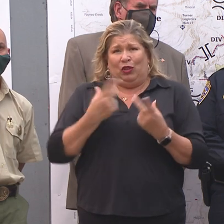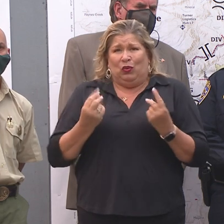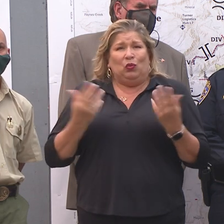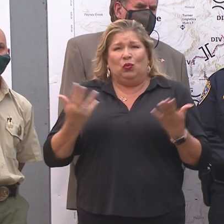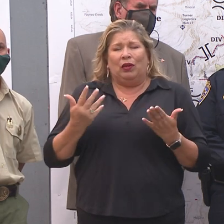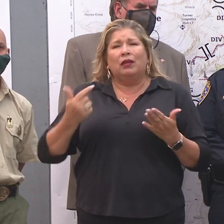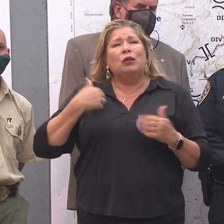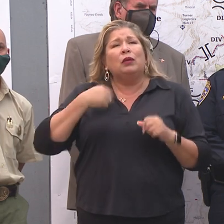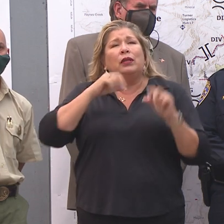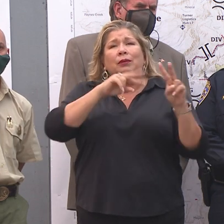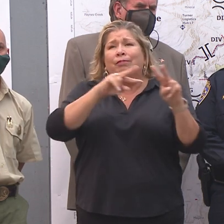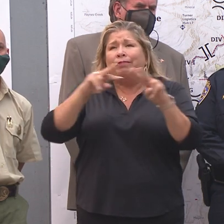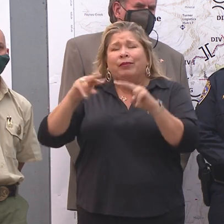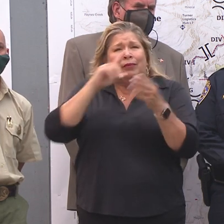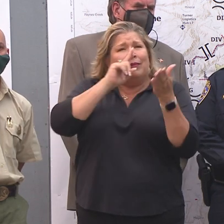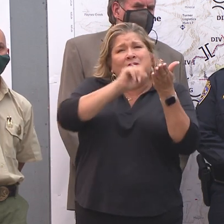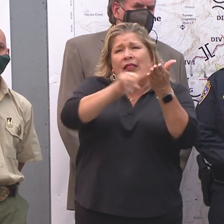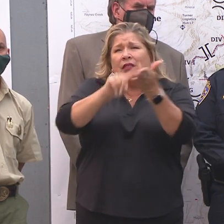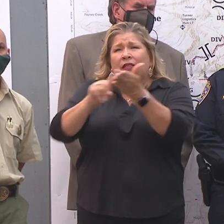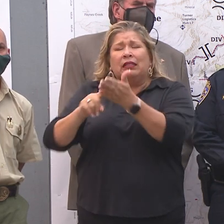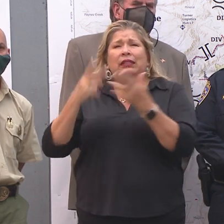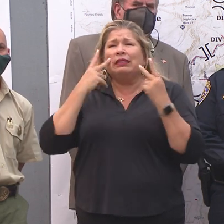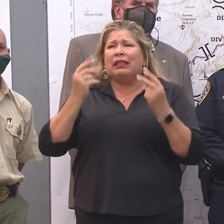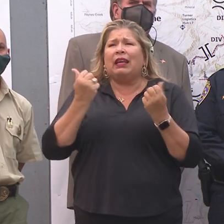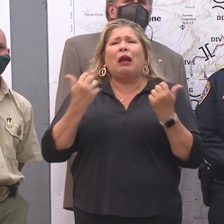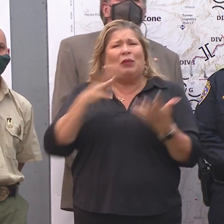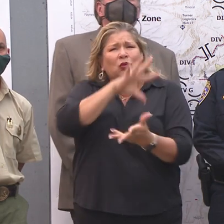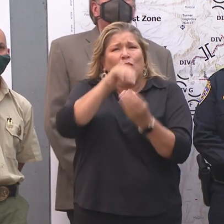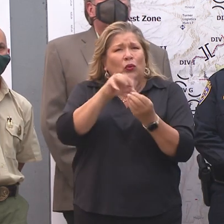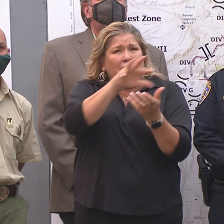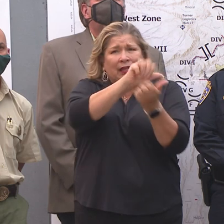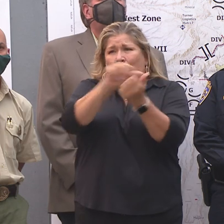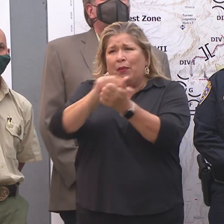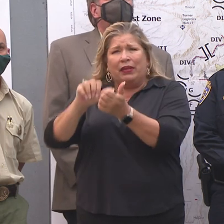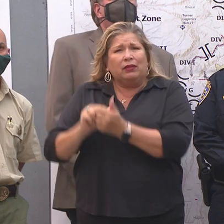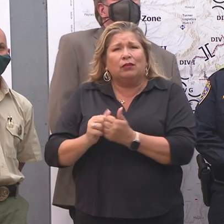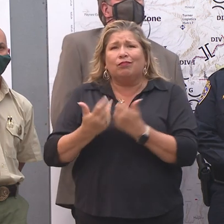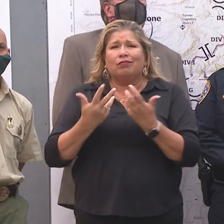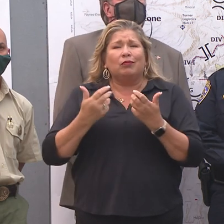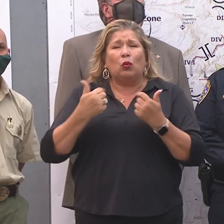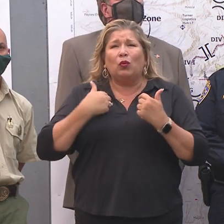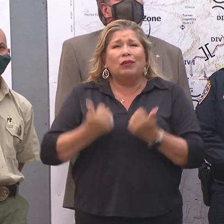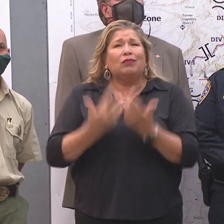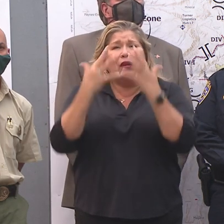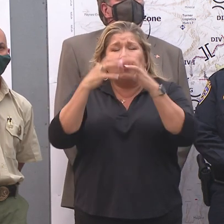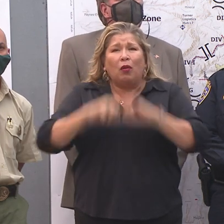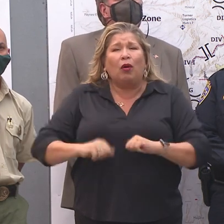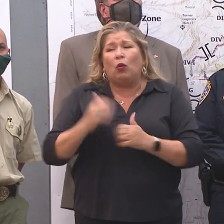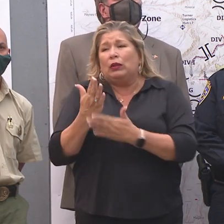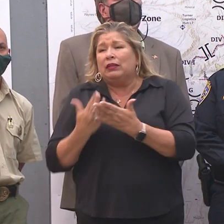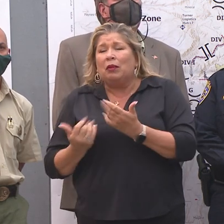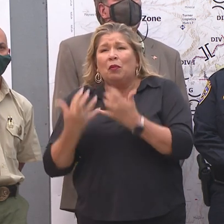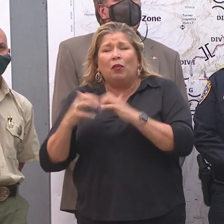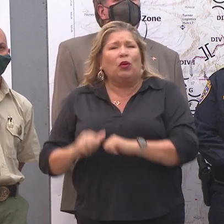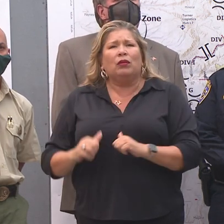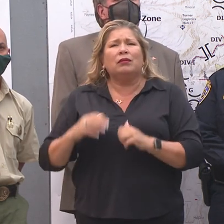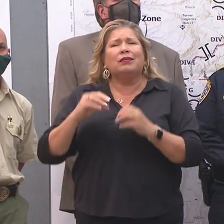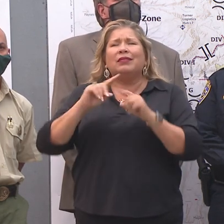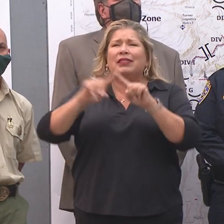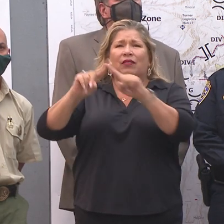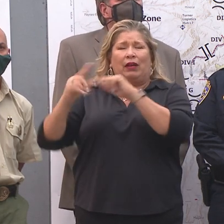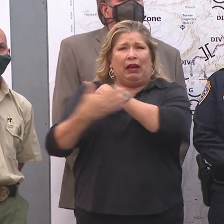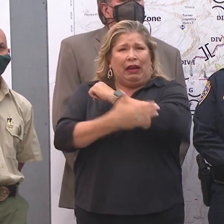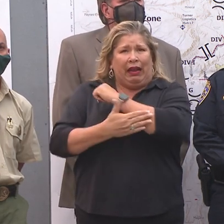assessment to take into the totality of all of the losses in the multiple counties that have been impacted